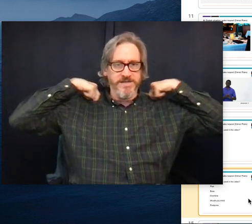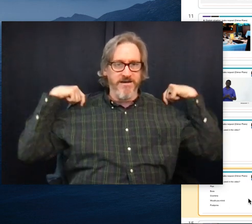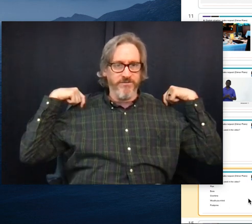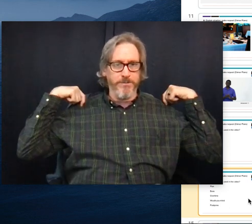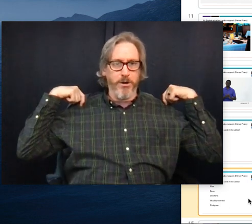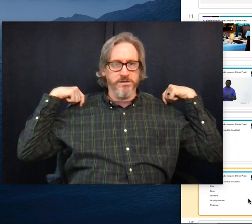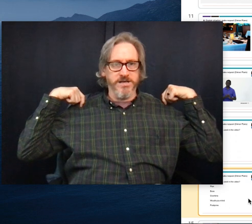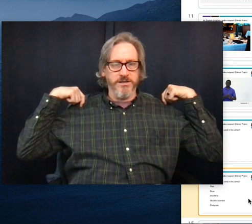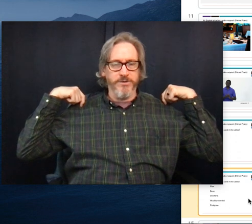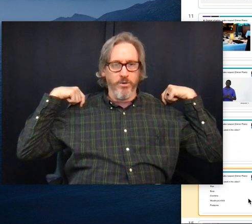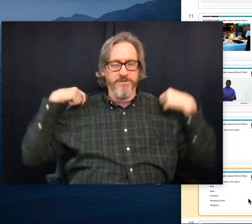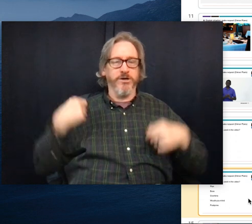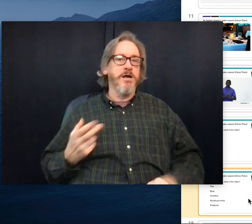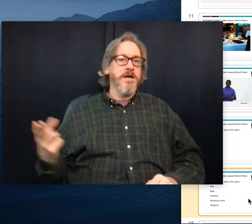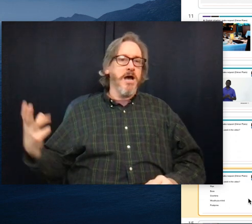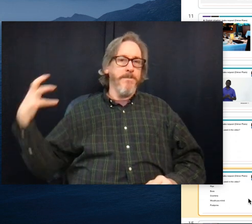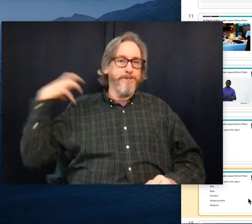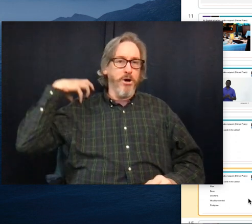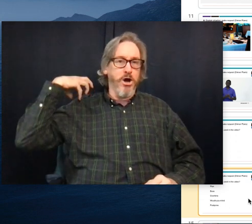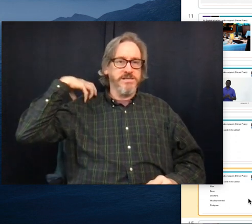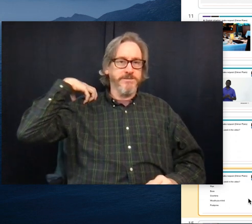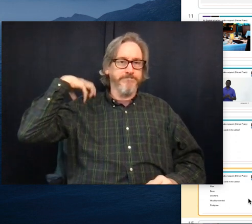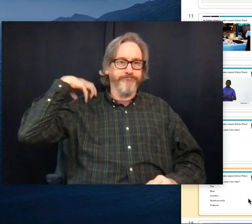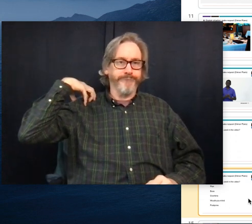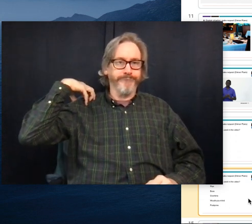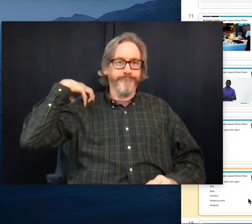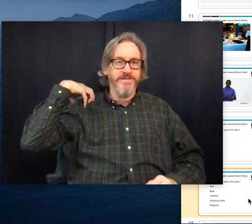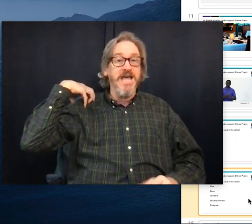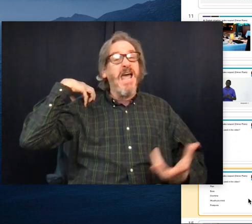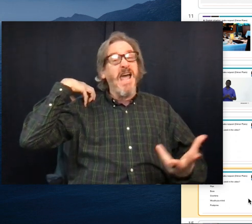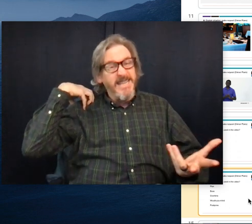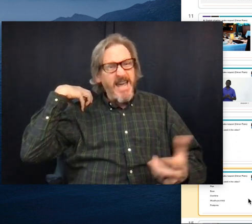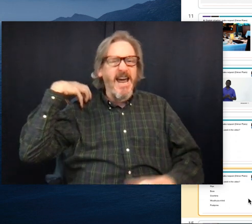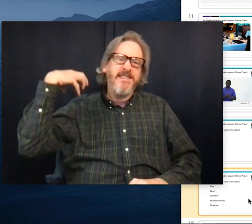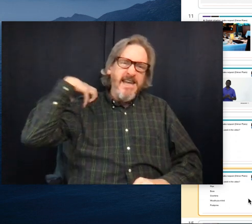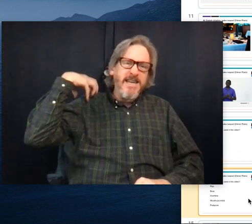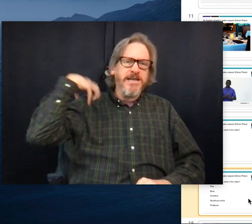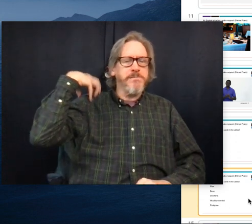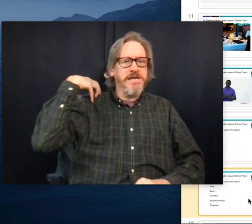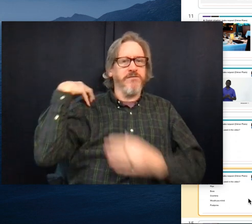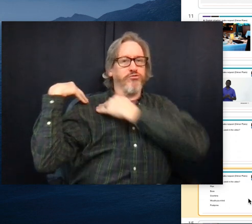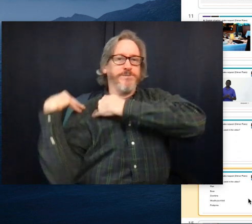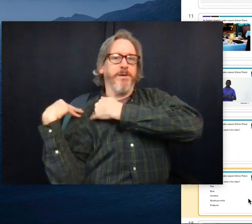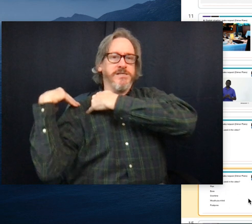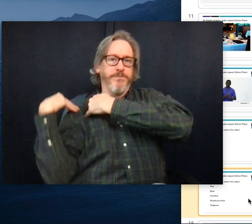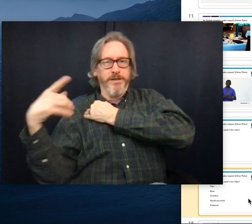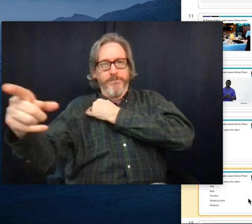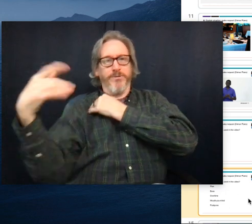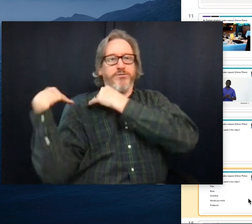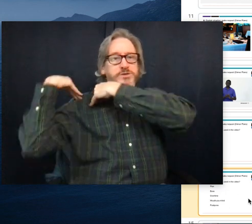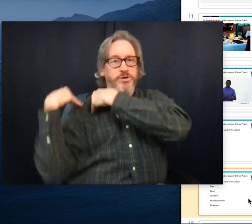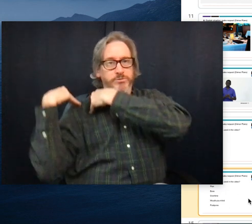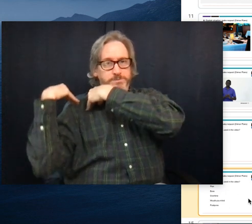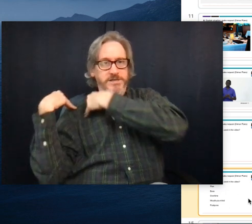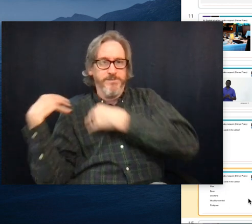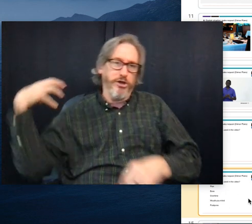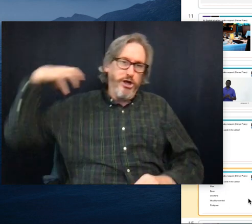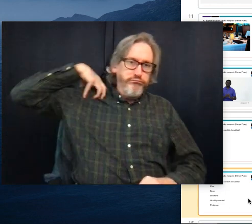sometimes they have, like, bars on them and whatever. Boss. I think it comes out of responsibility, the person